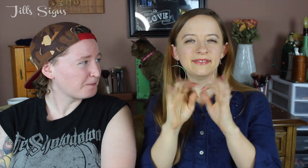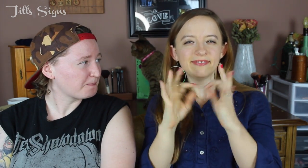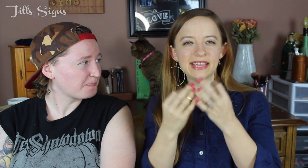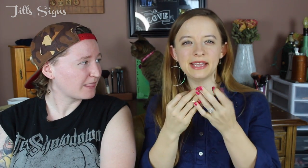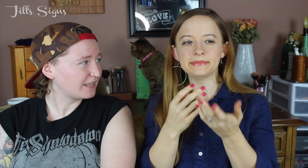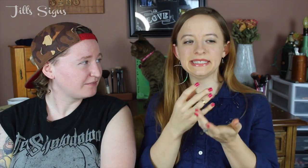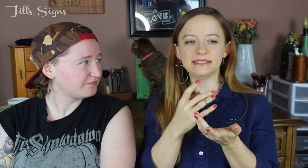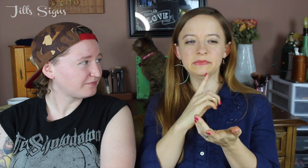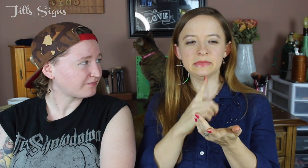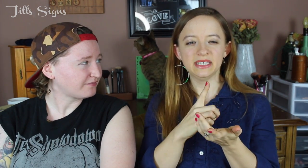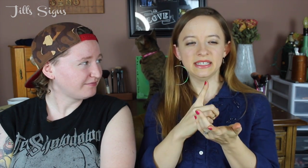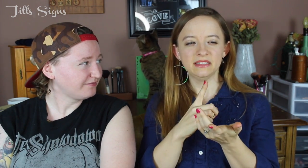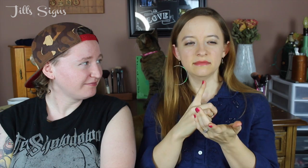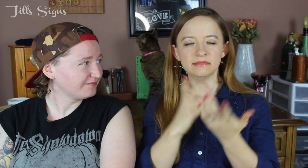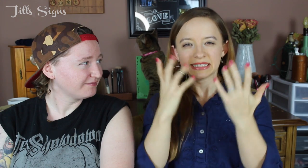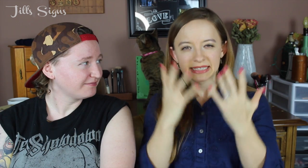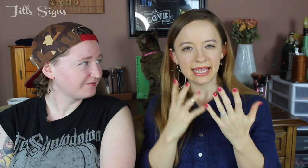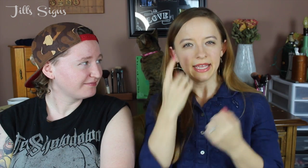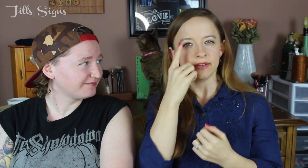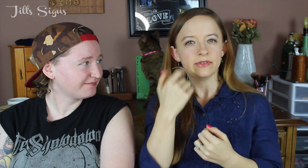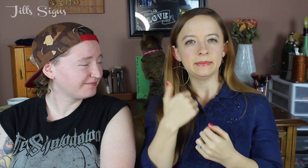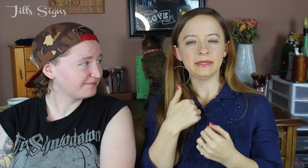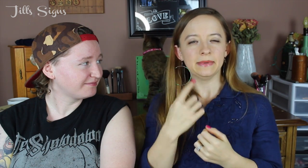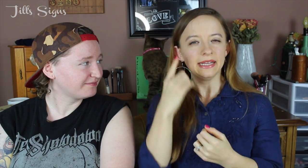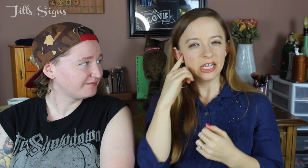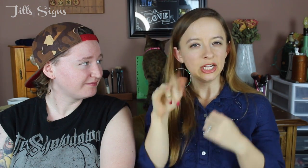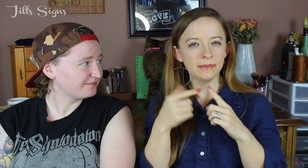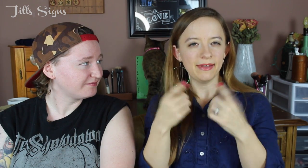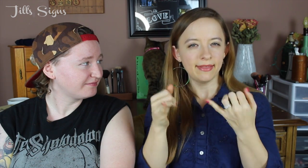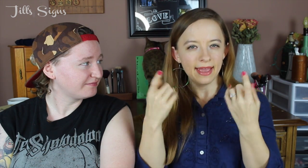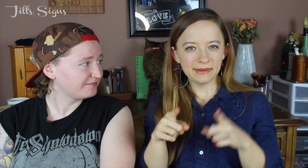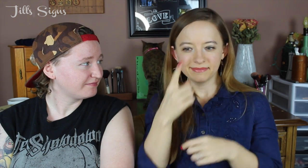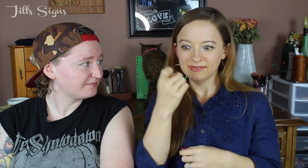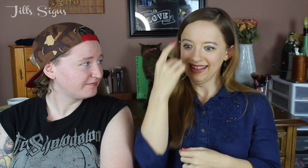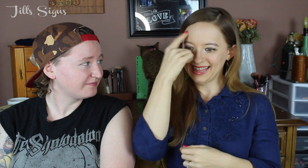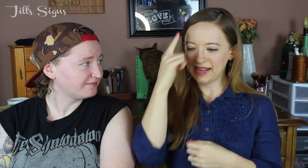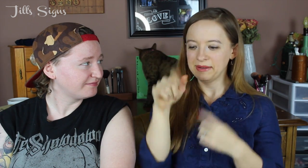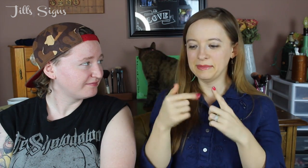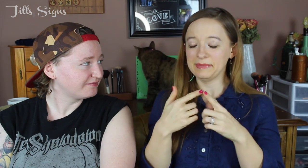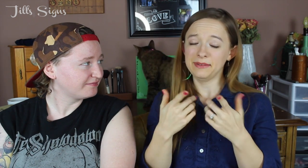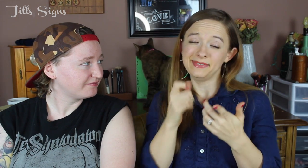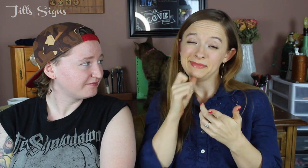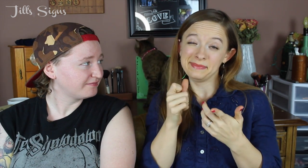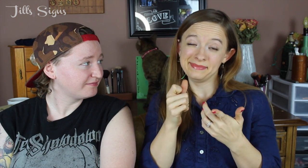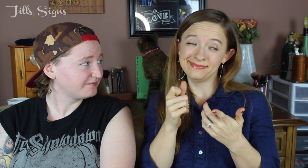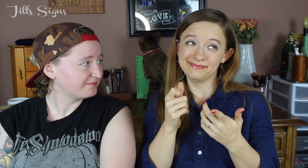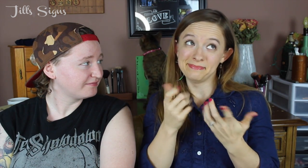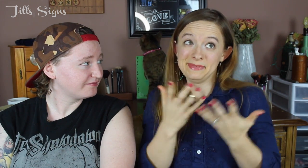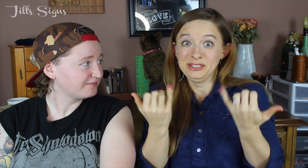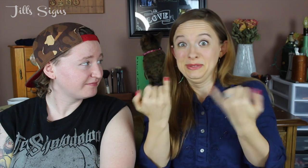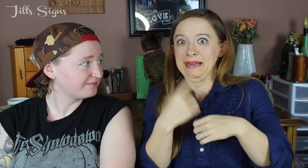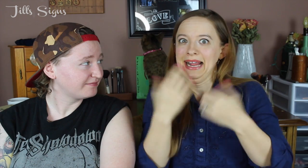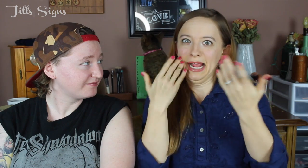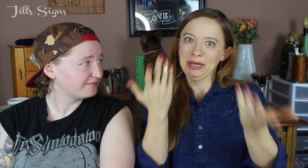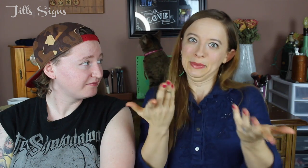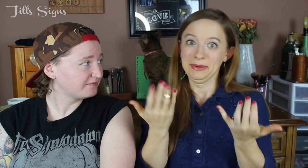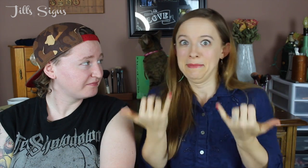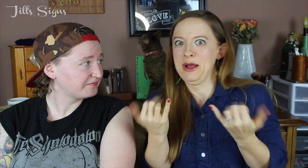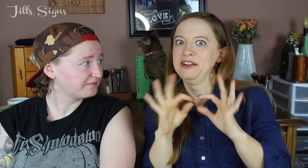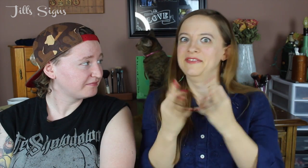Right, and talking about being with your family, it's unfortunate. I hear about that happening because, think about it. Maybe not as much today. I don't really know